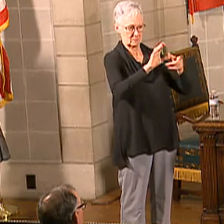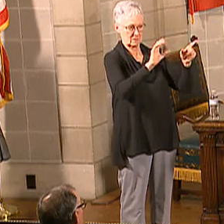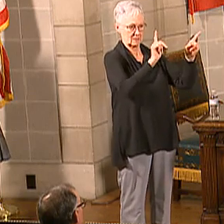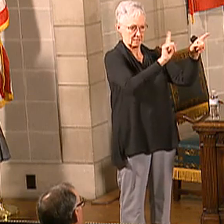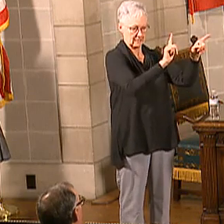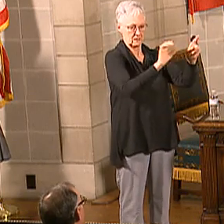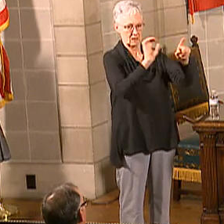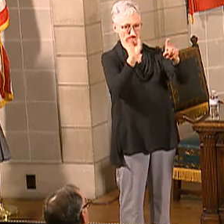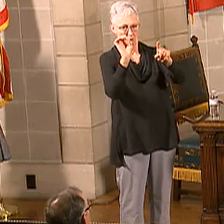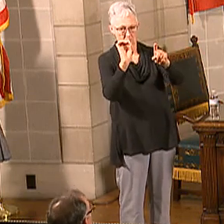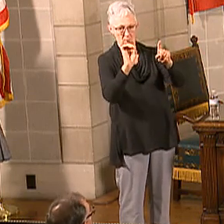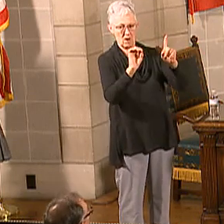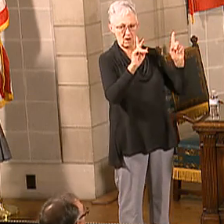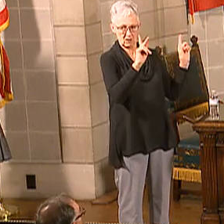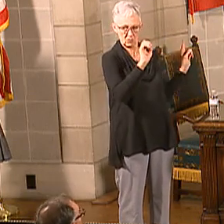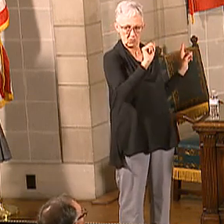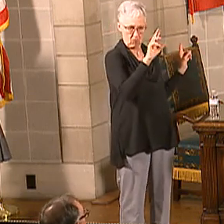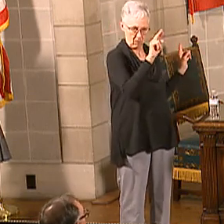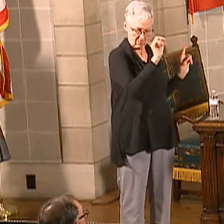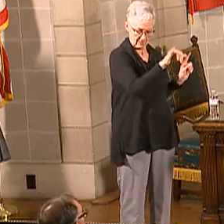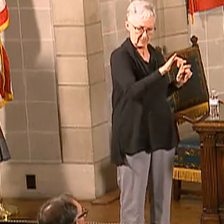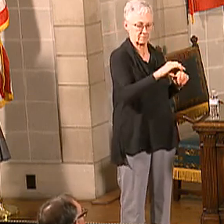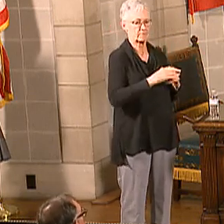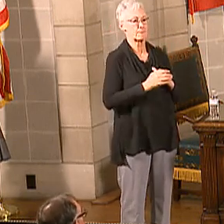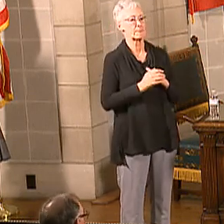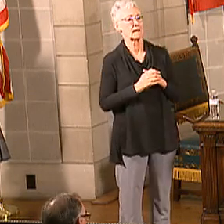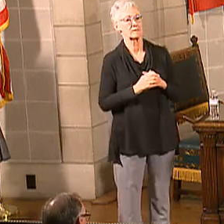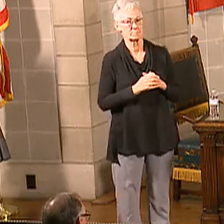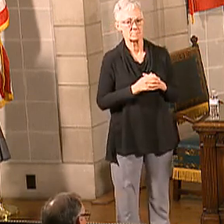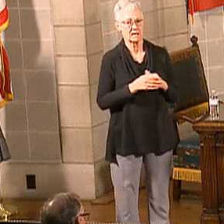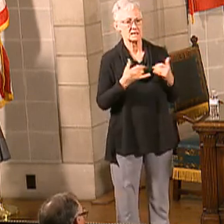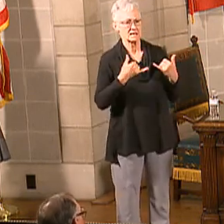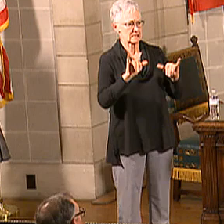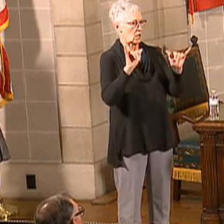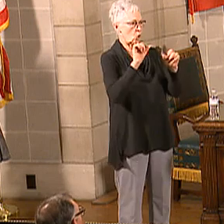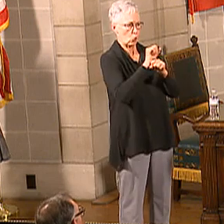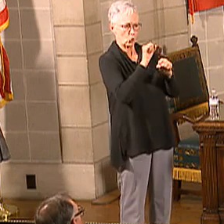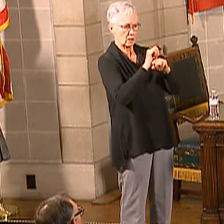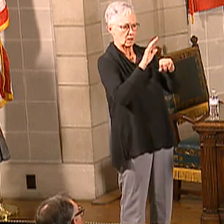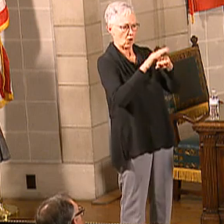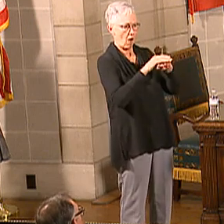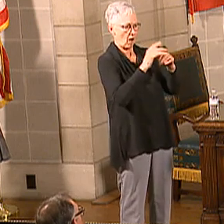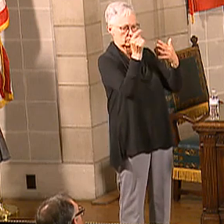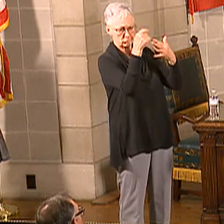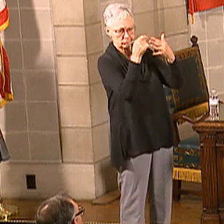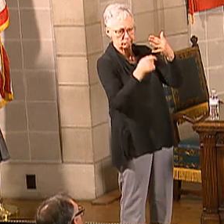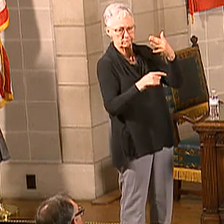with the University of Nebraska. We still have to worry about working on staffing and all the other protocols that will go